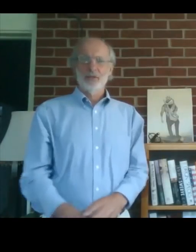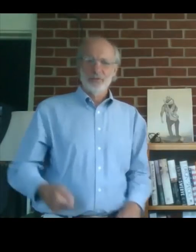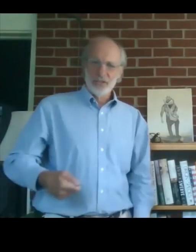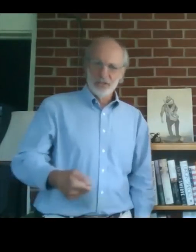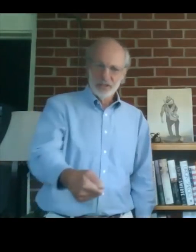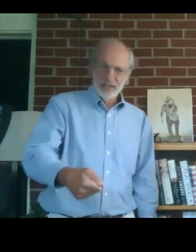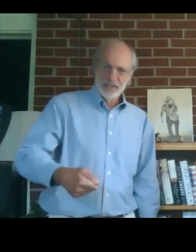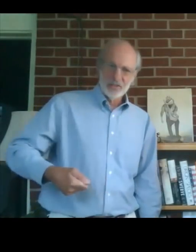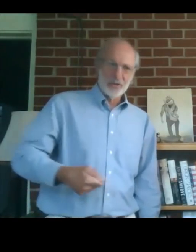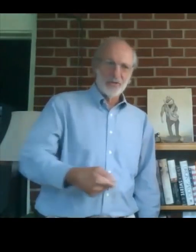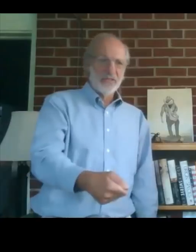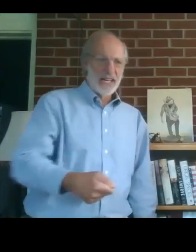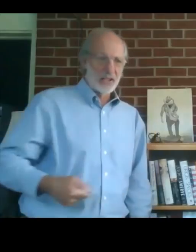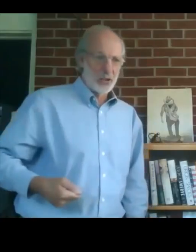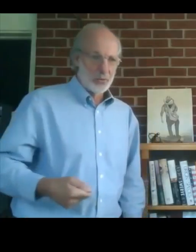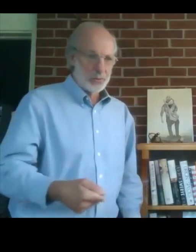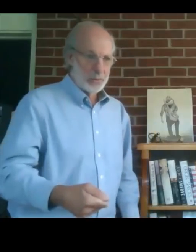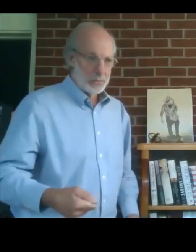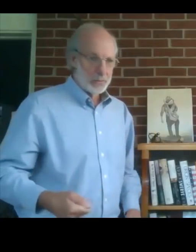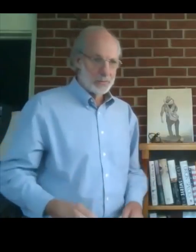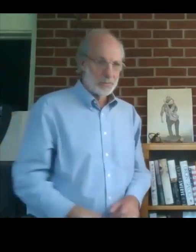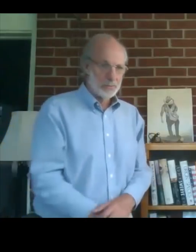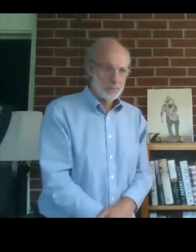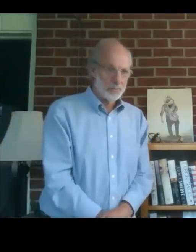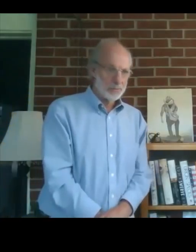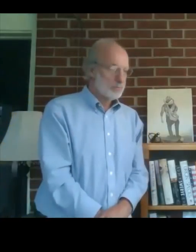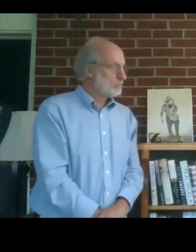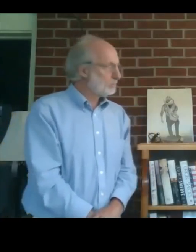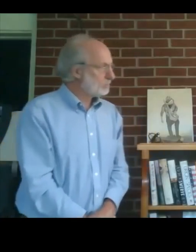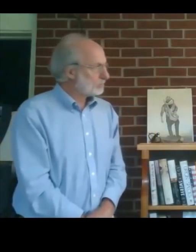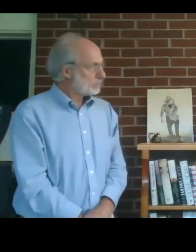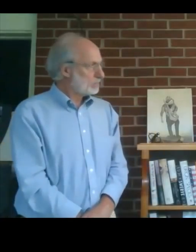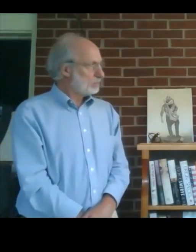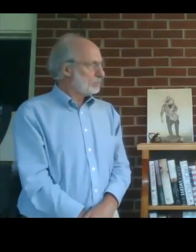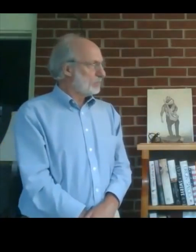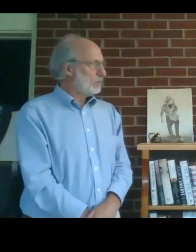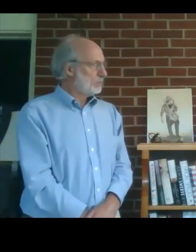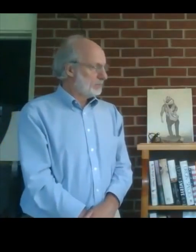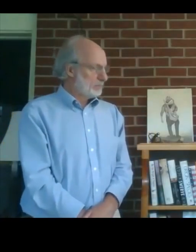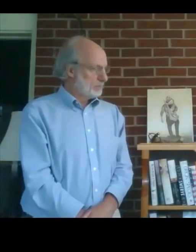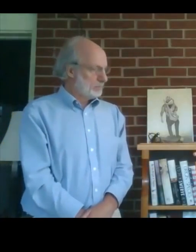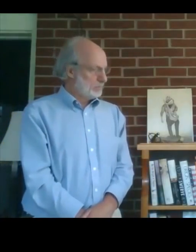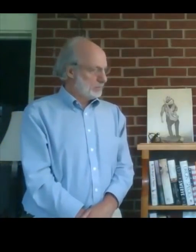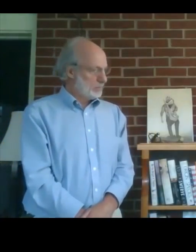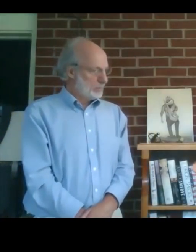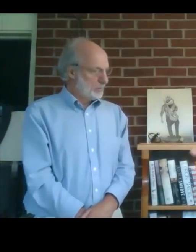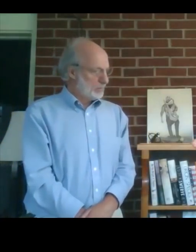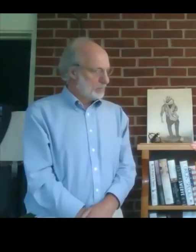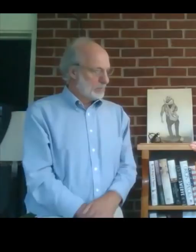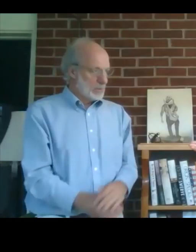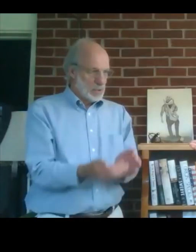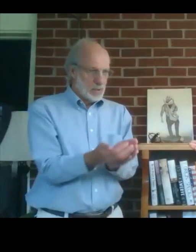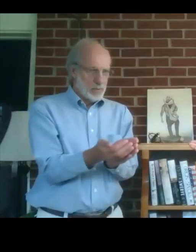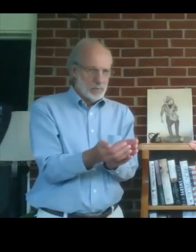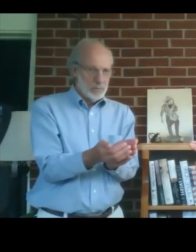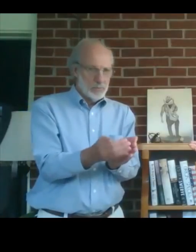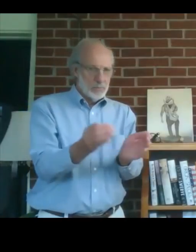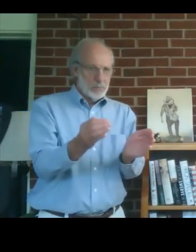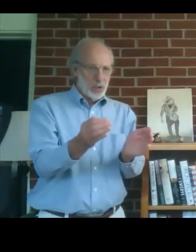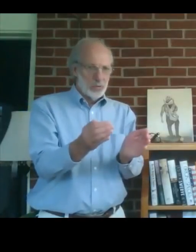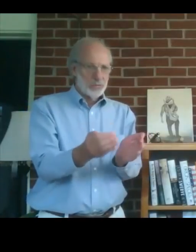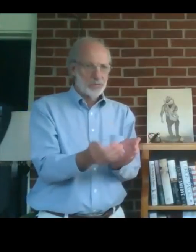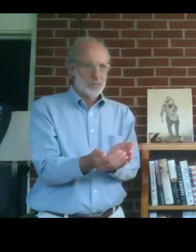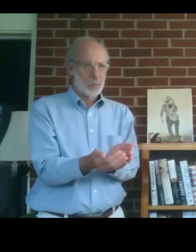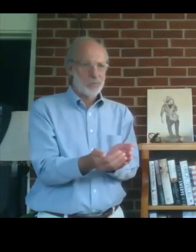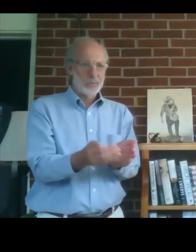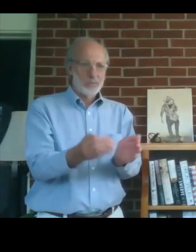And hopefully you did this for vacuum. Our next sign is bowl. Bowl. It's like sink,